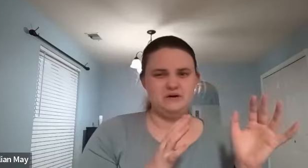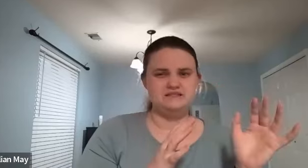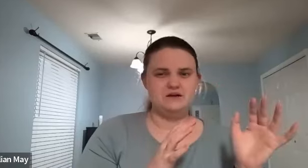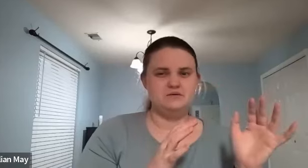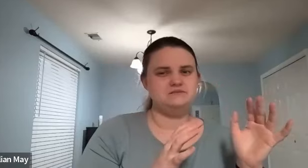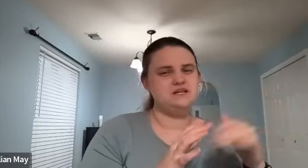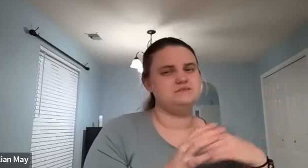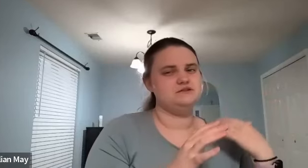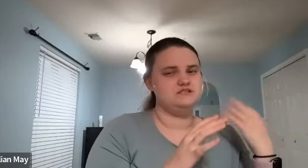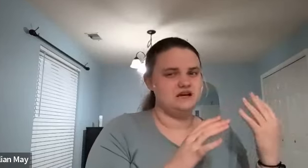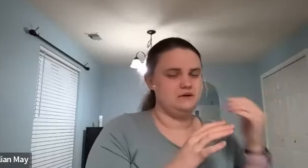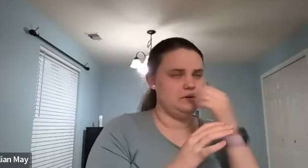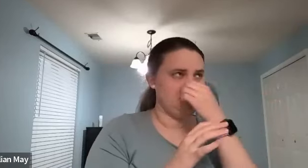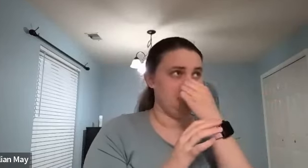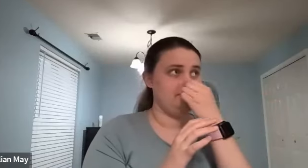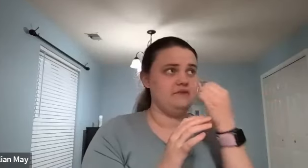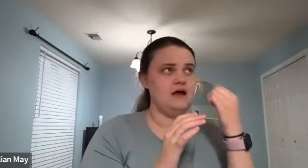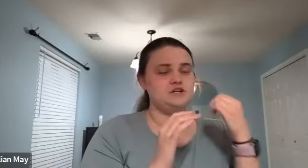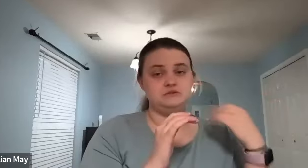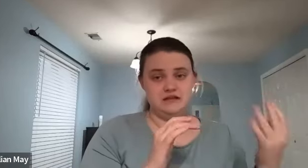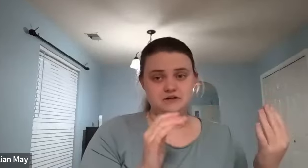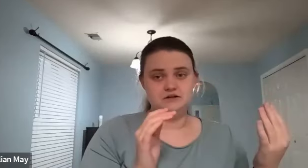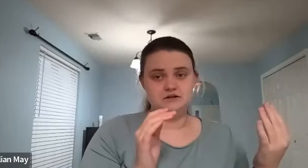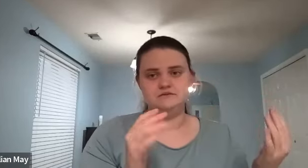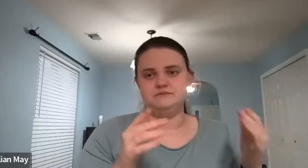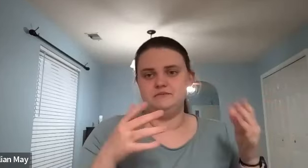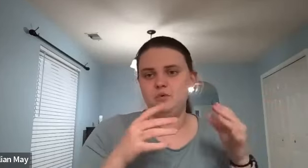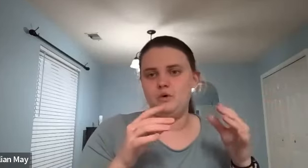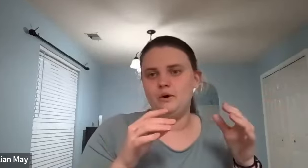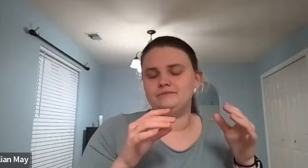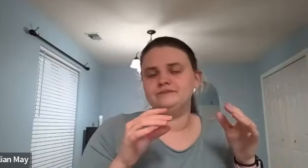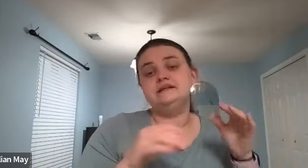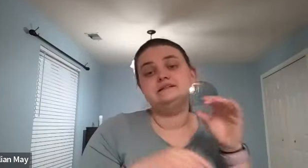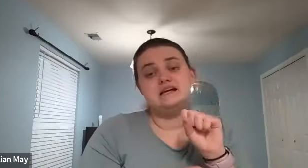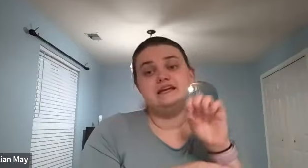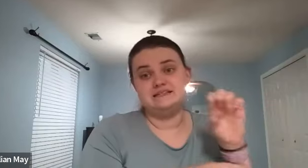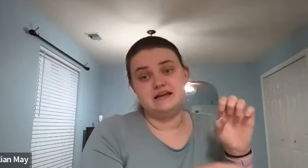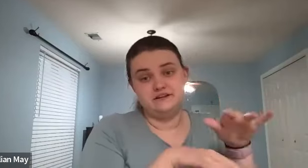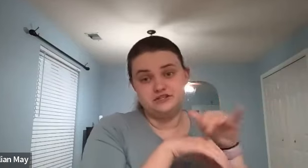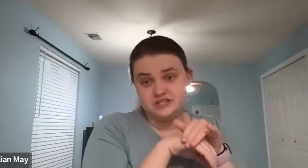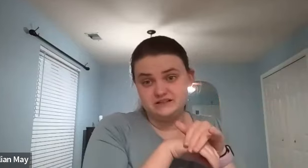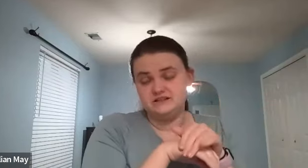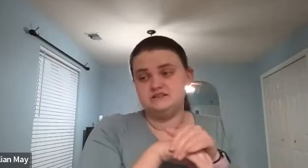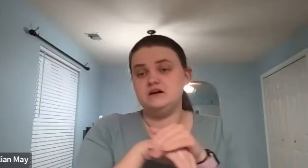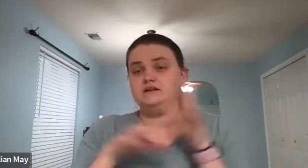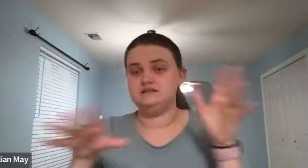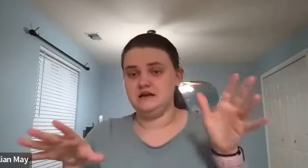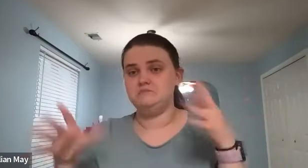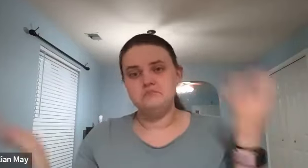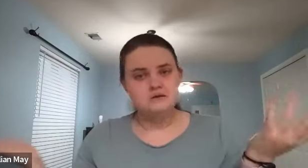I say where sometimes they'll sign it with the actual letter to be more signing exact English instead. But